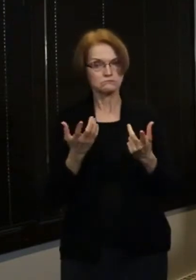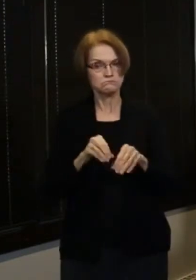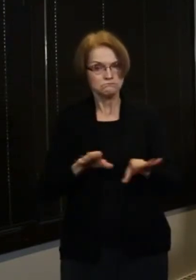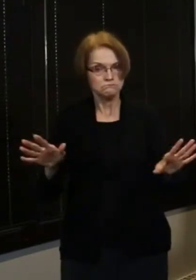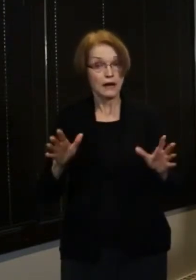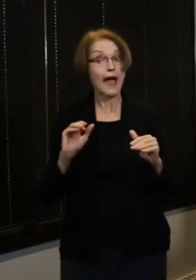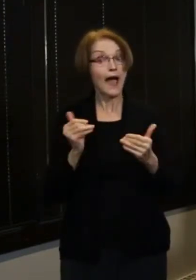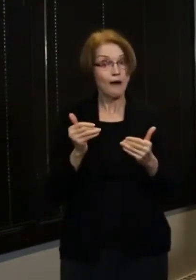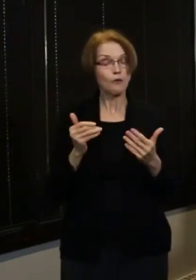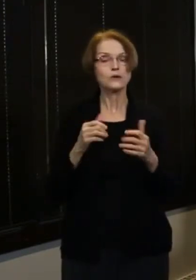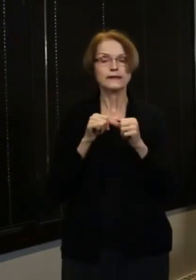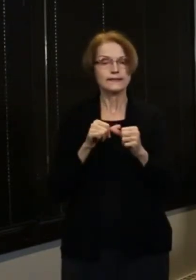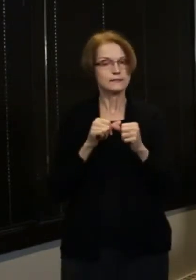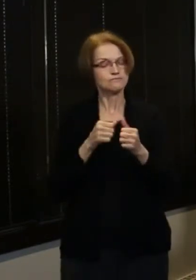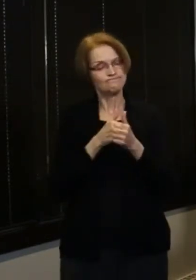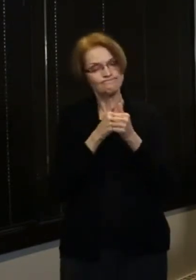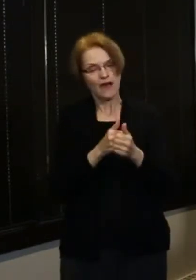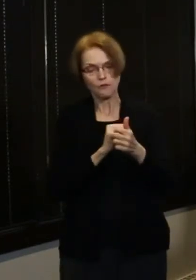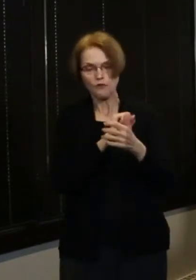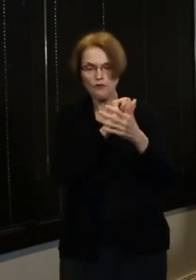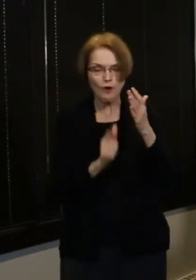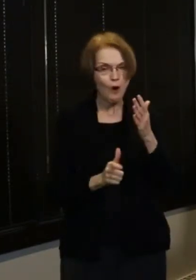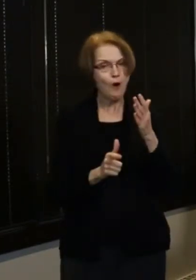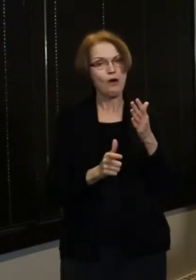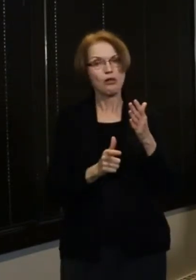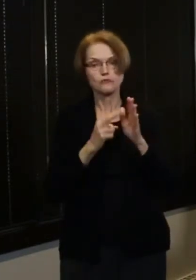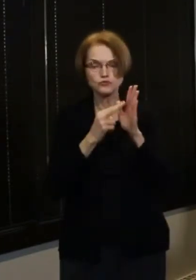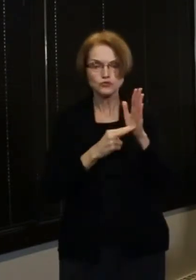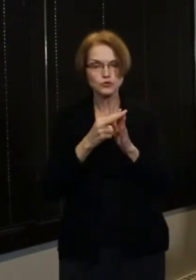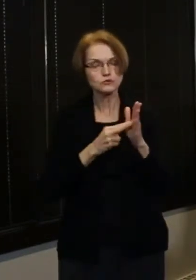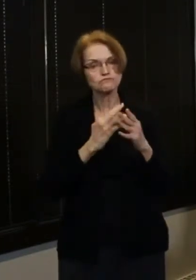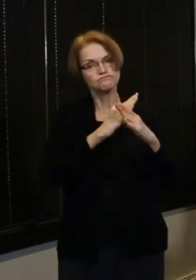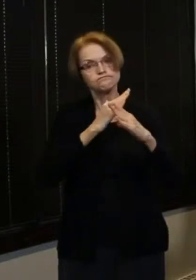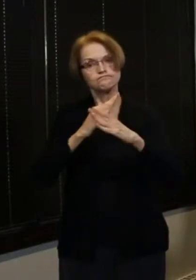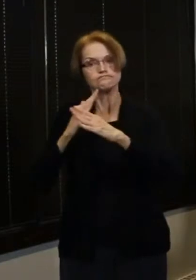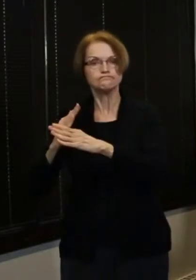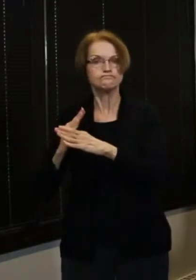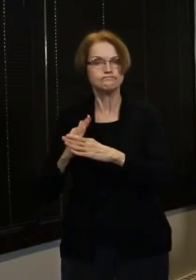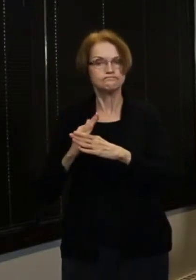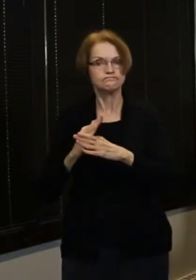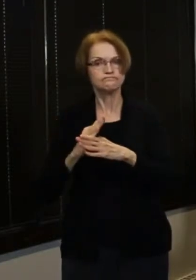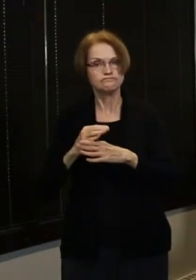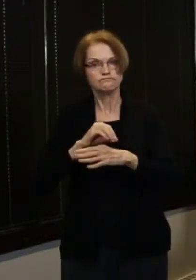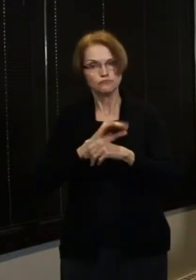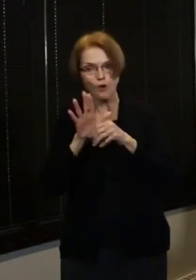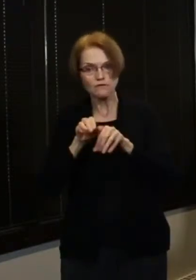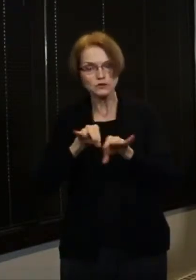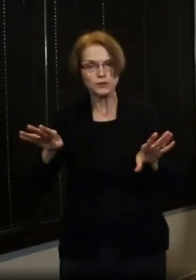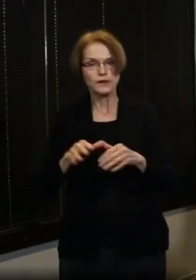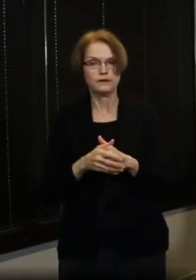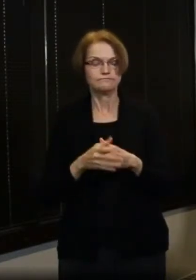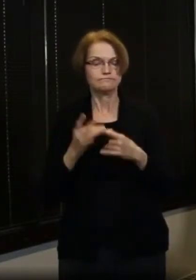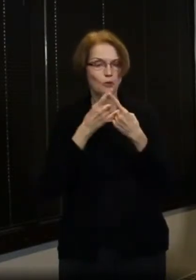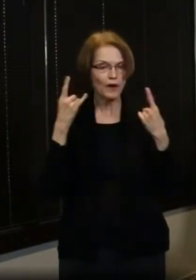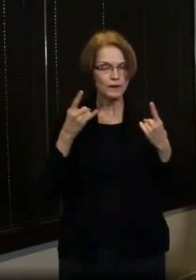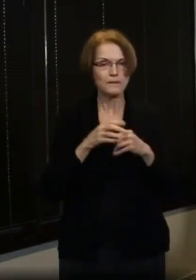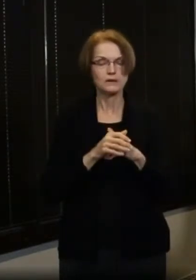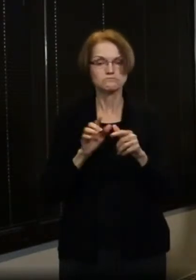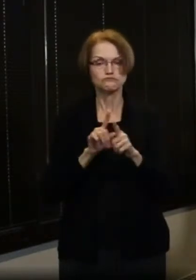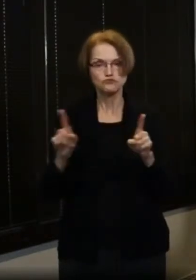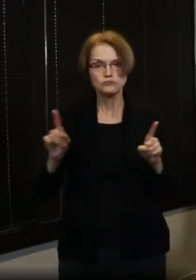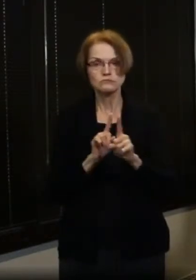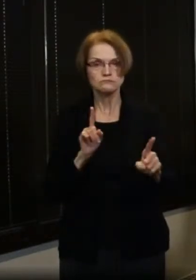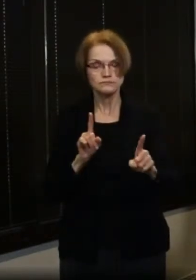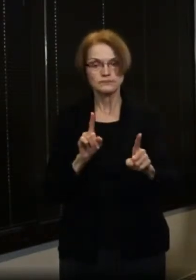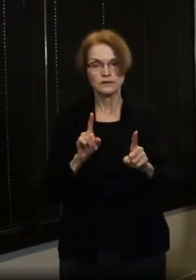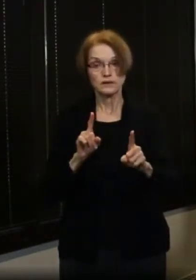all by continuing to practice all of those prevention strategies that we've been advocating. So wearing a mask, social distancing, and not gathering